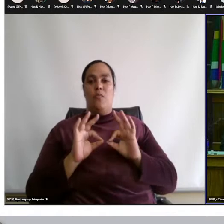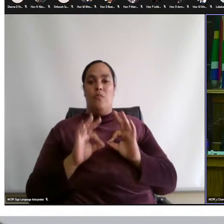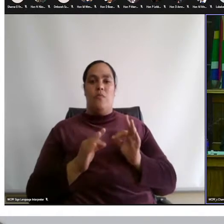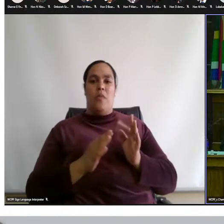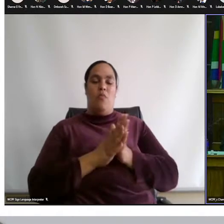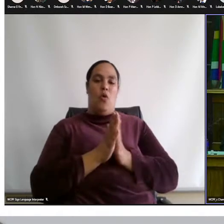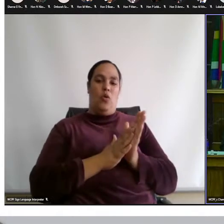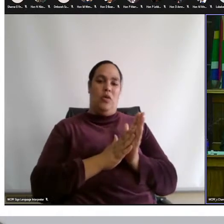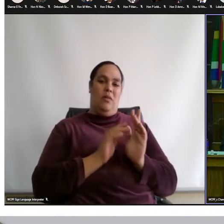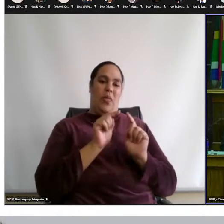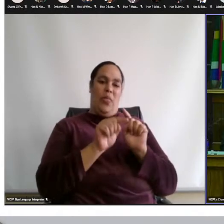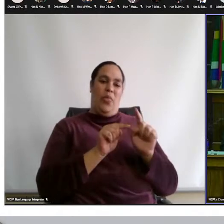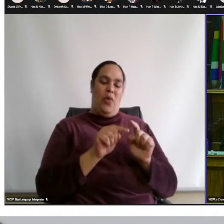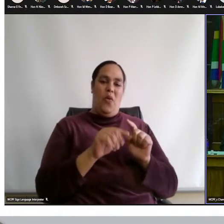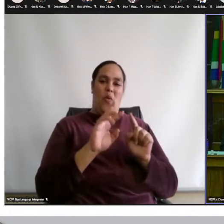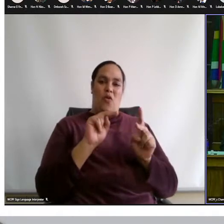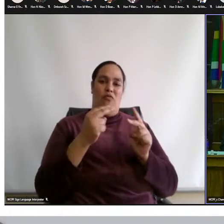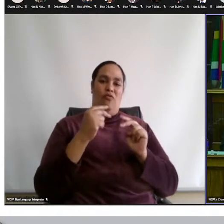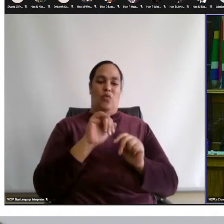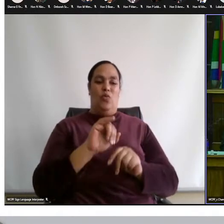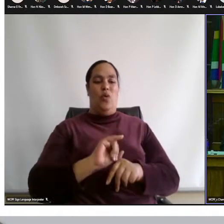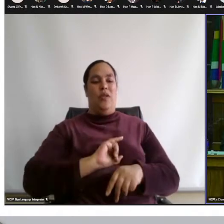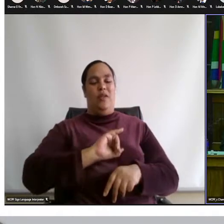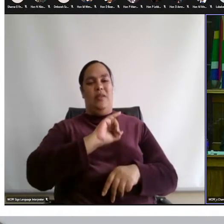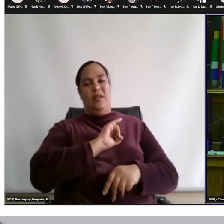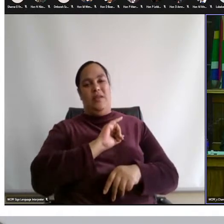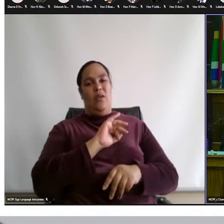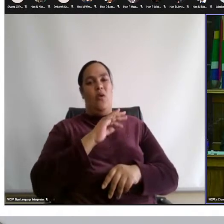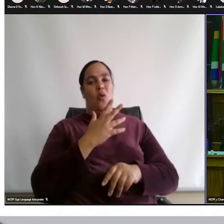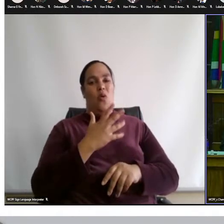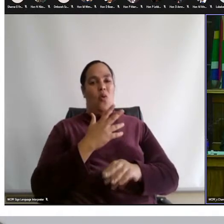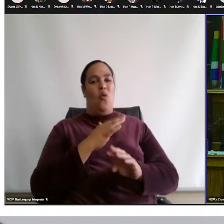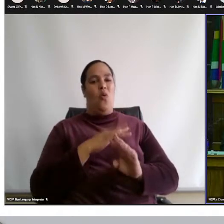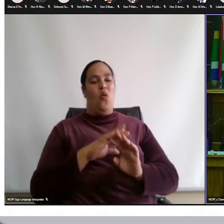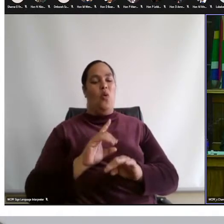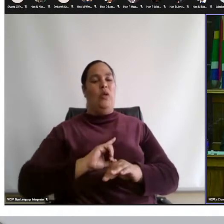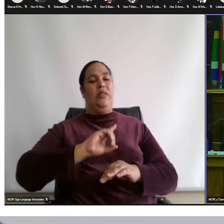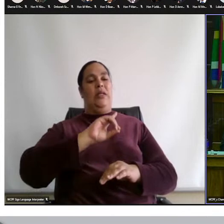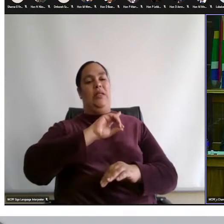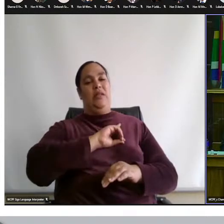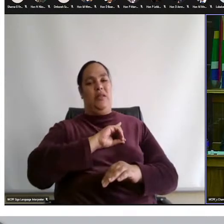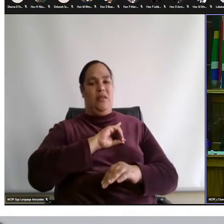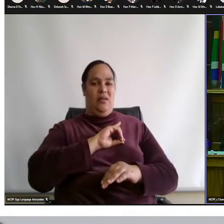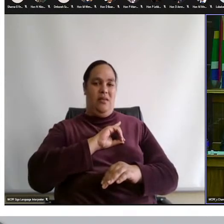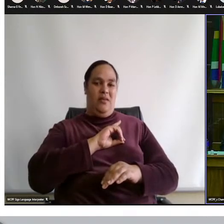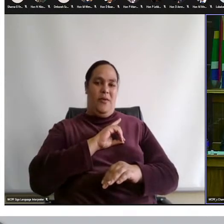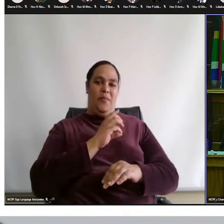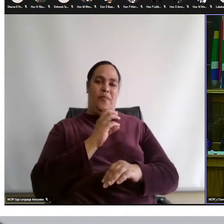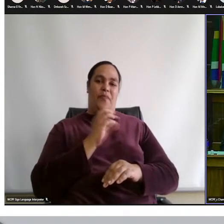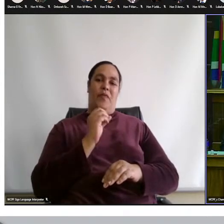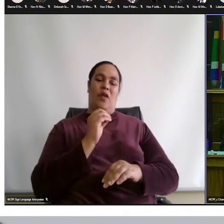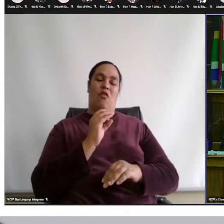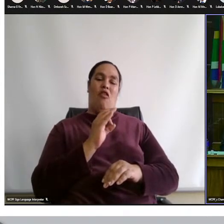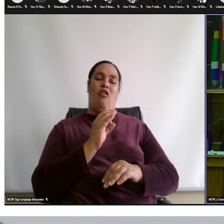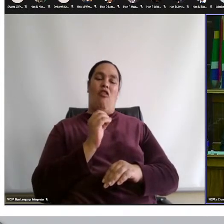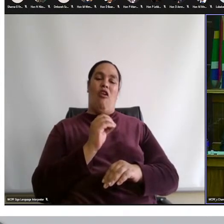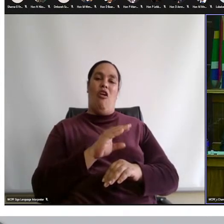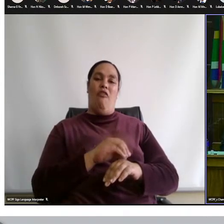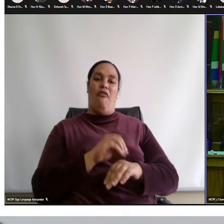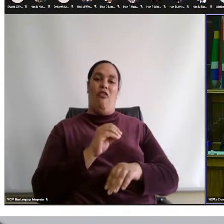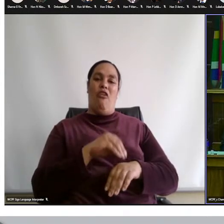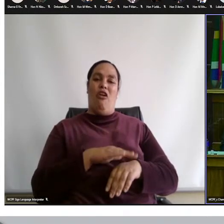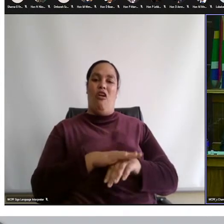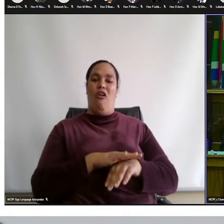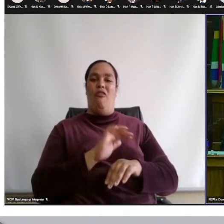or reflect on the integrity or the dignity of or